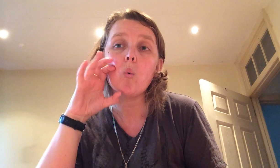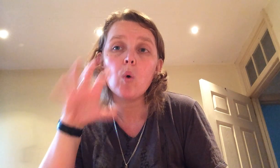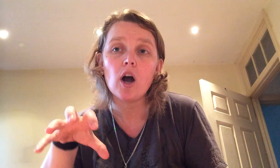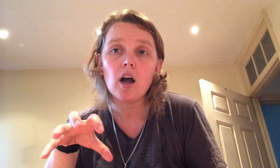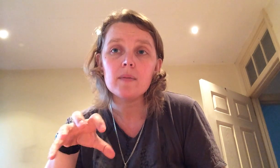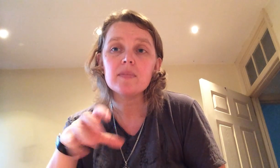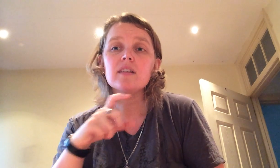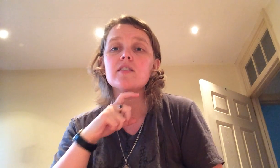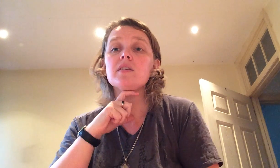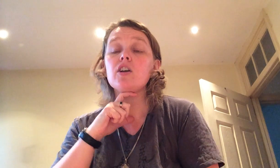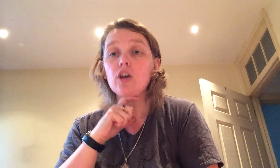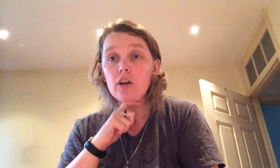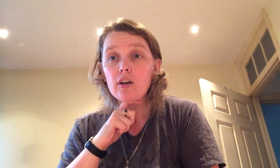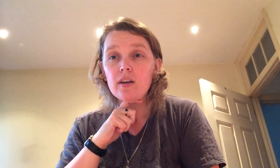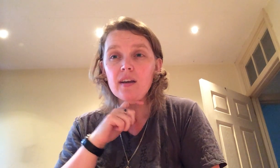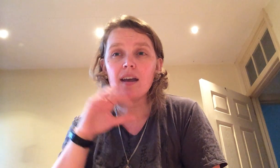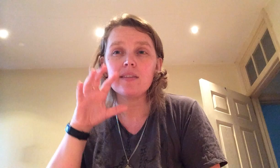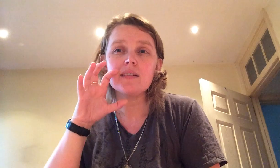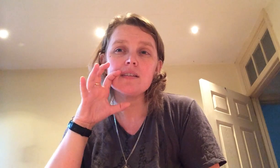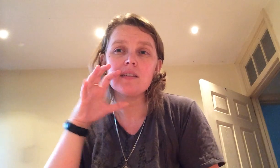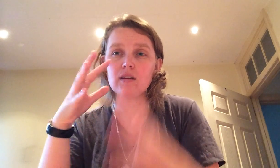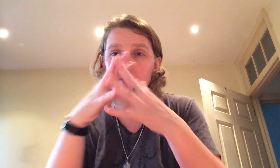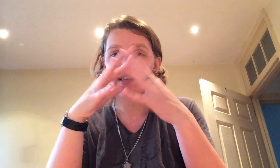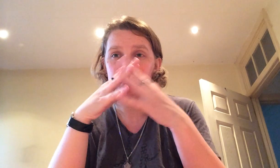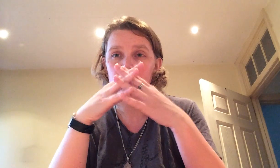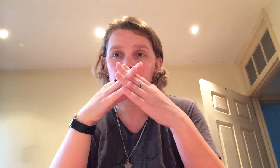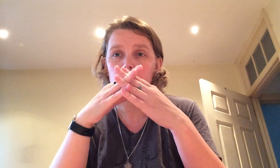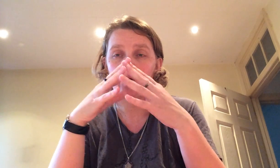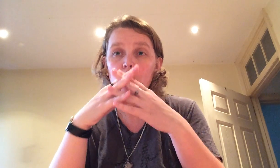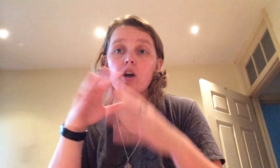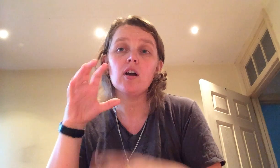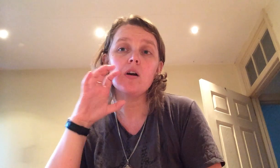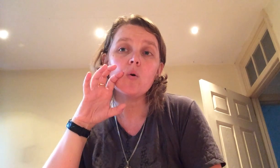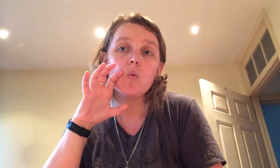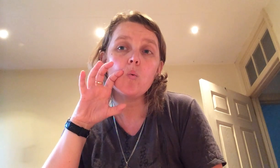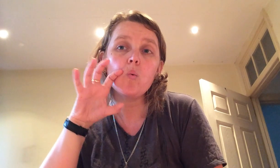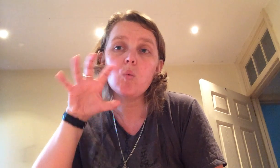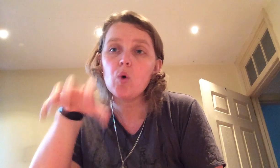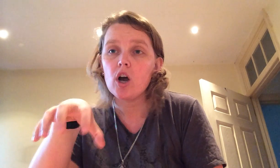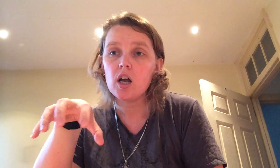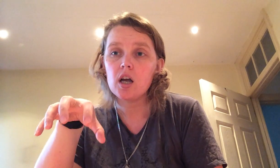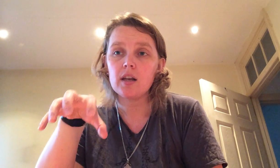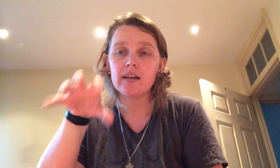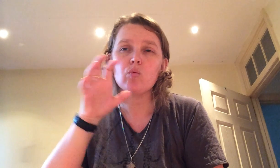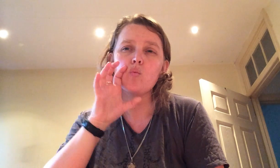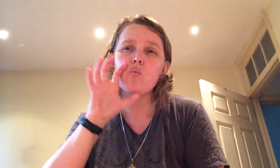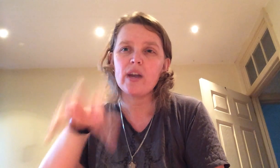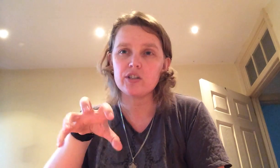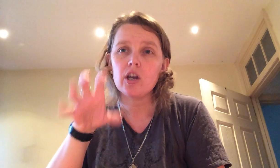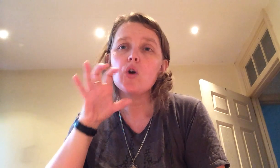K. So it's a K, and this is like a W, a W, W, like a witch,